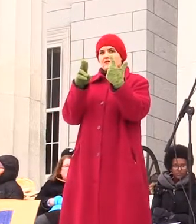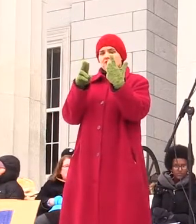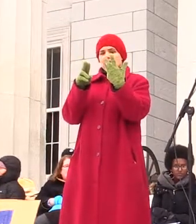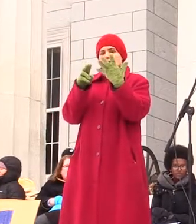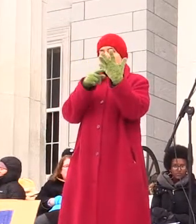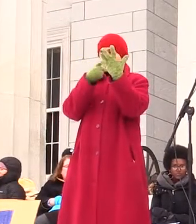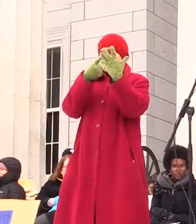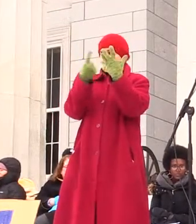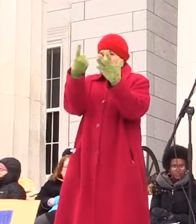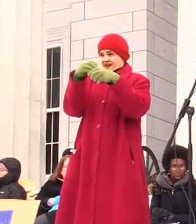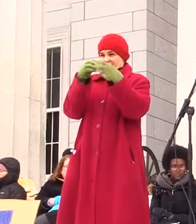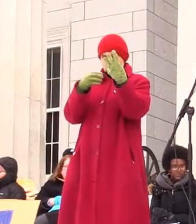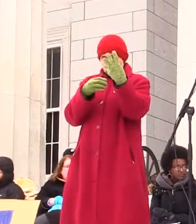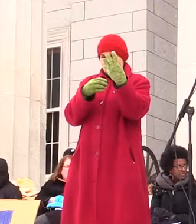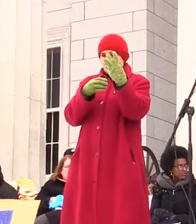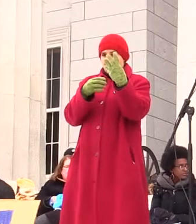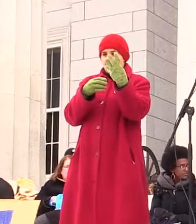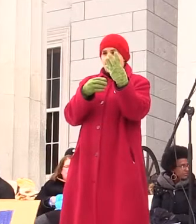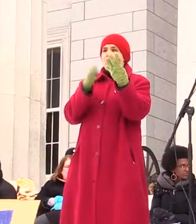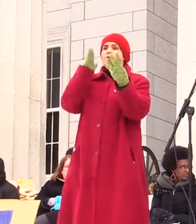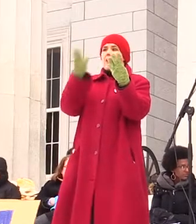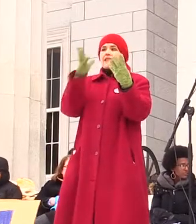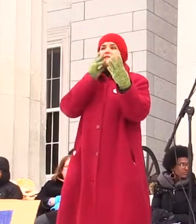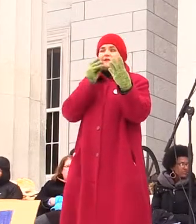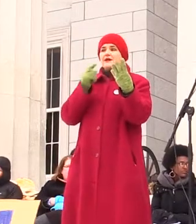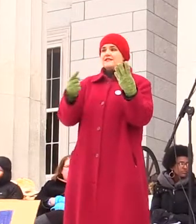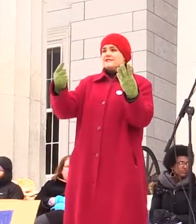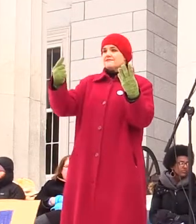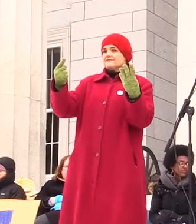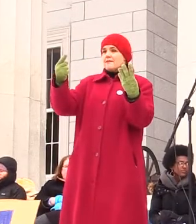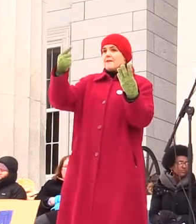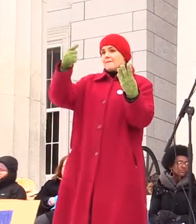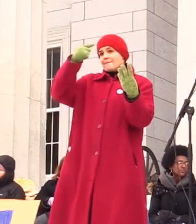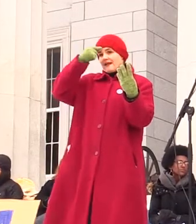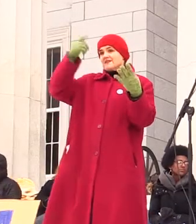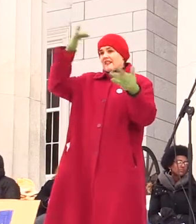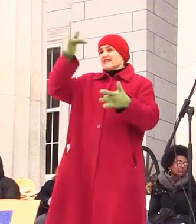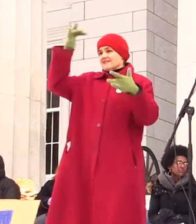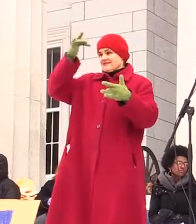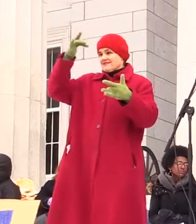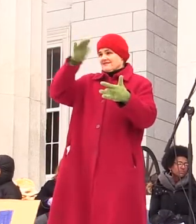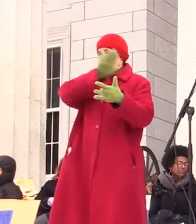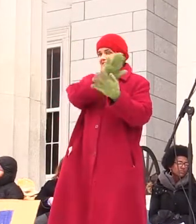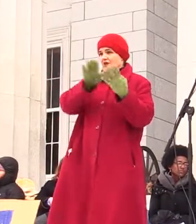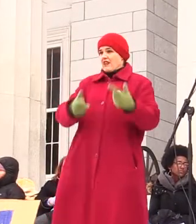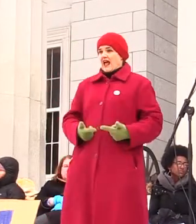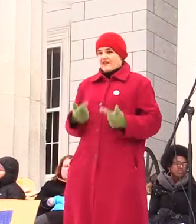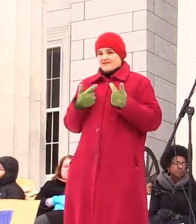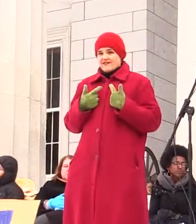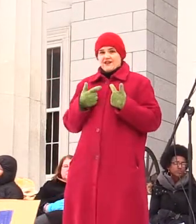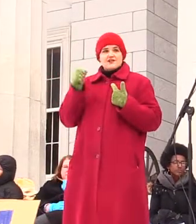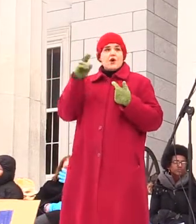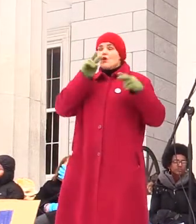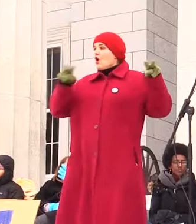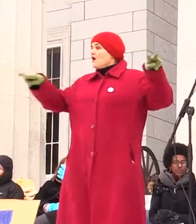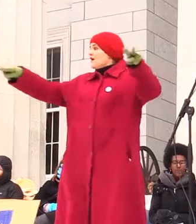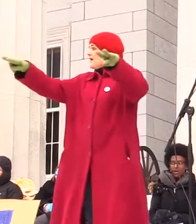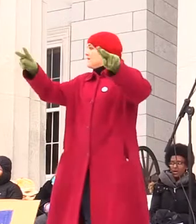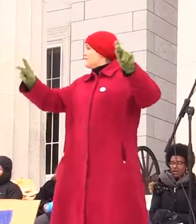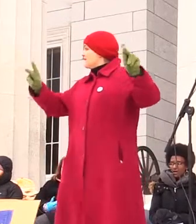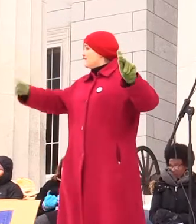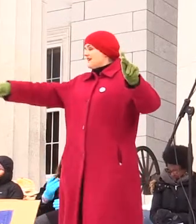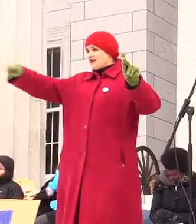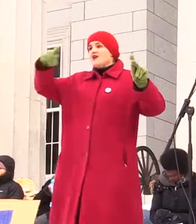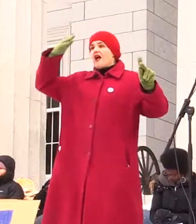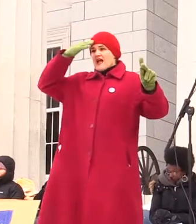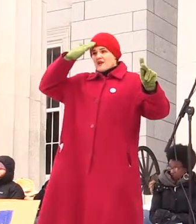illness during their lifetime. So I'm able to look out at all of you today, and I know that many of you had to fight